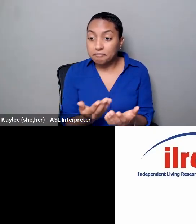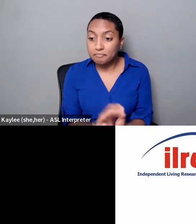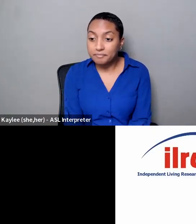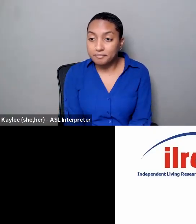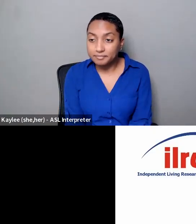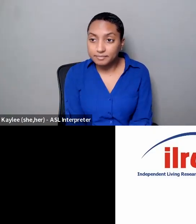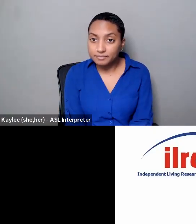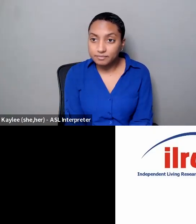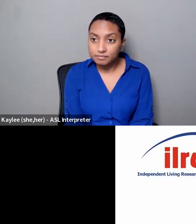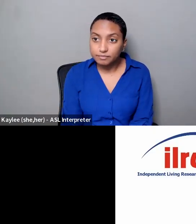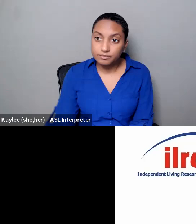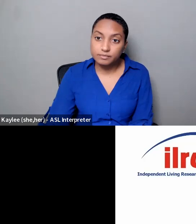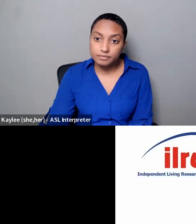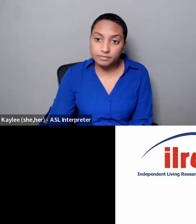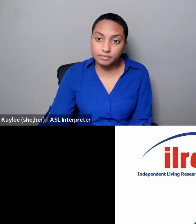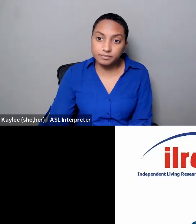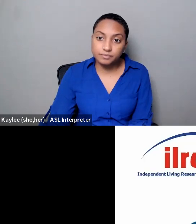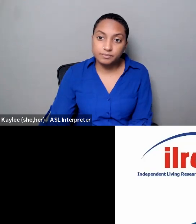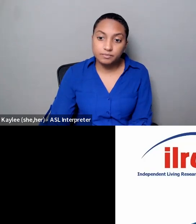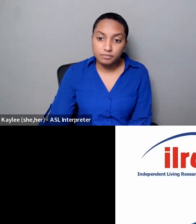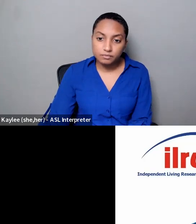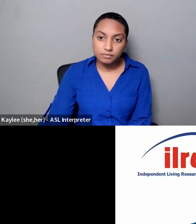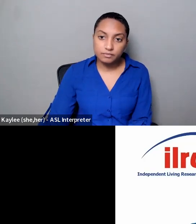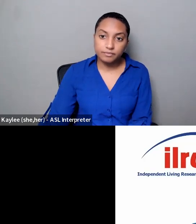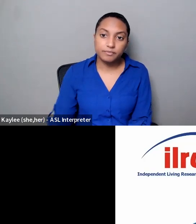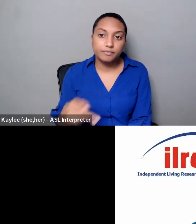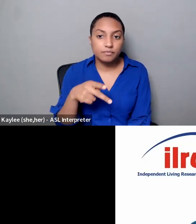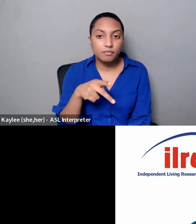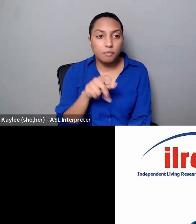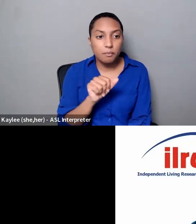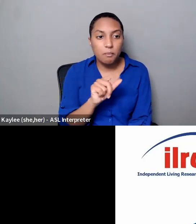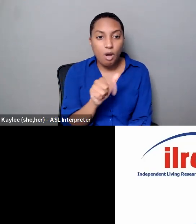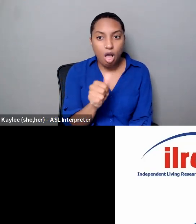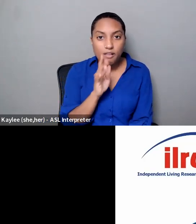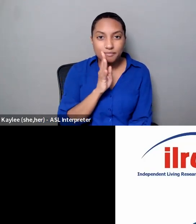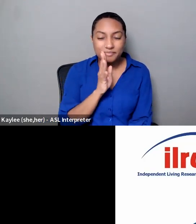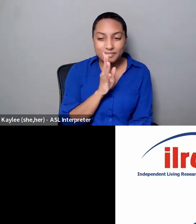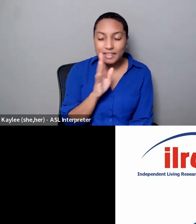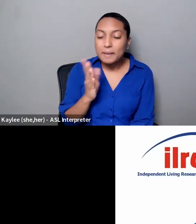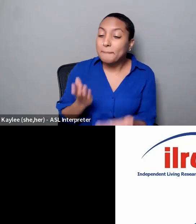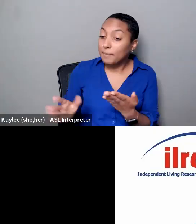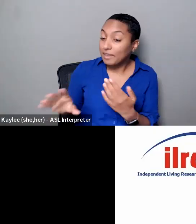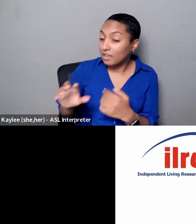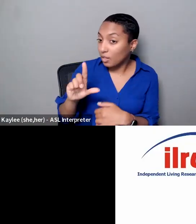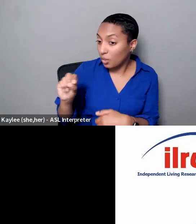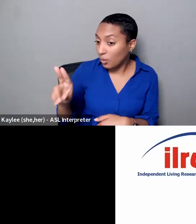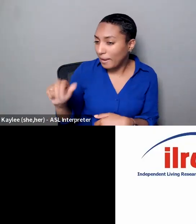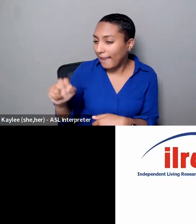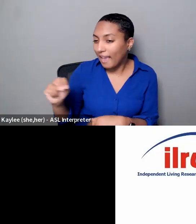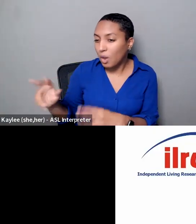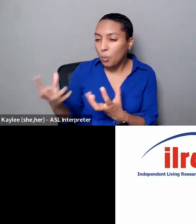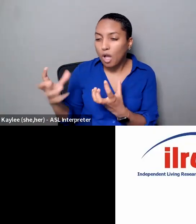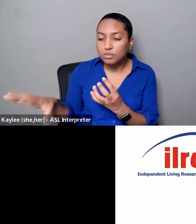Well, just a little bit, and I don't know if Luann wants to jump in here too, but so much